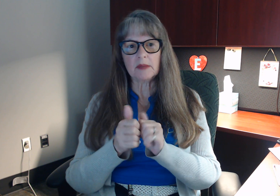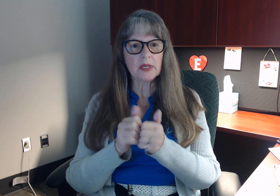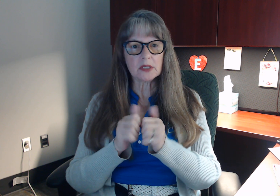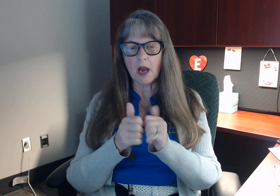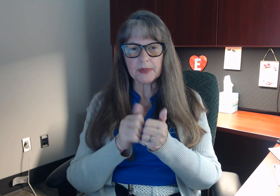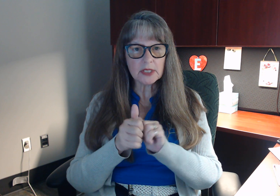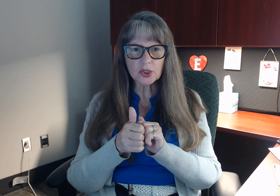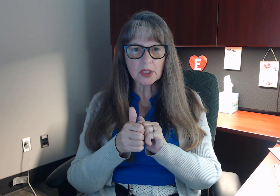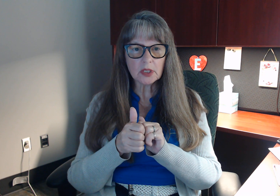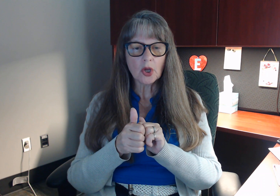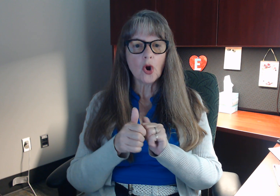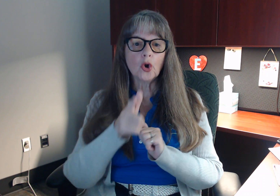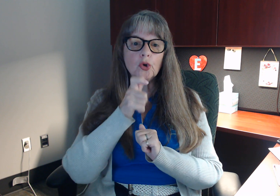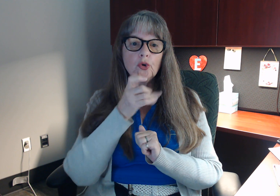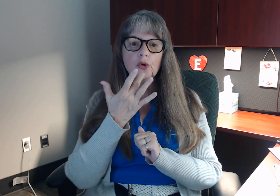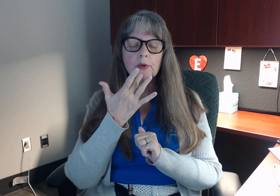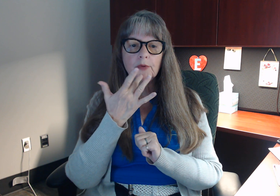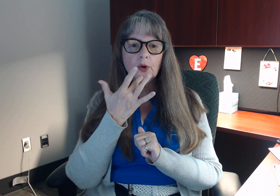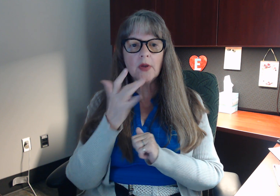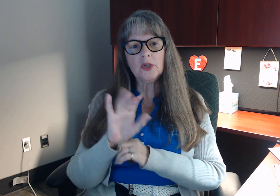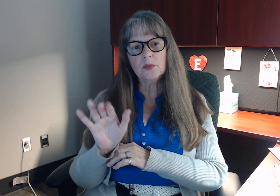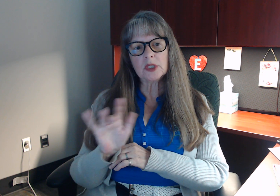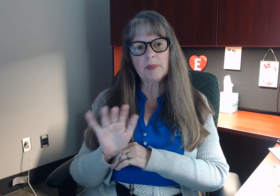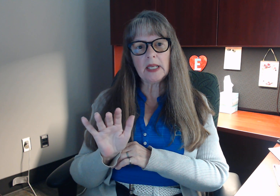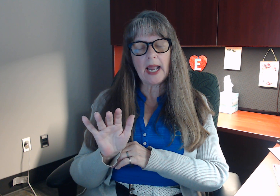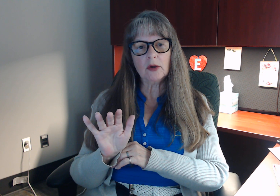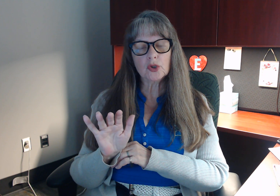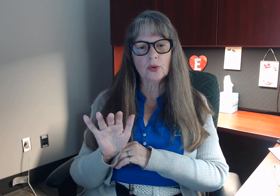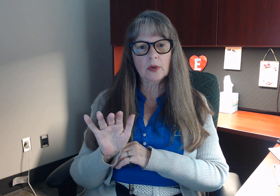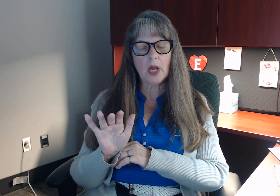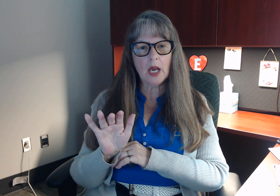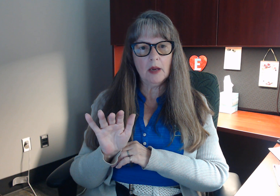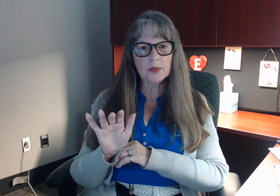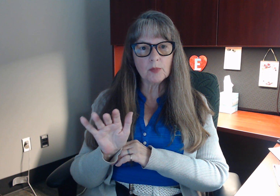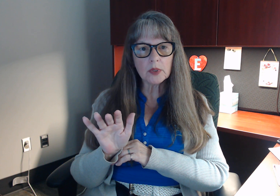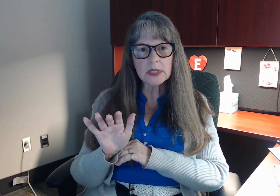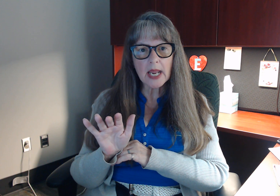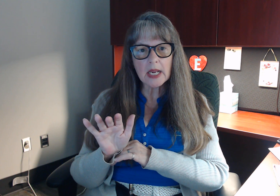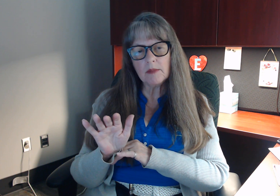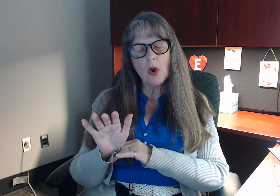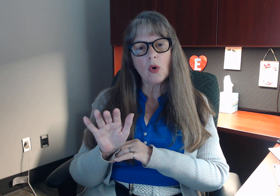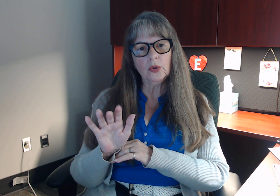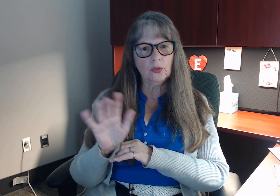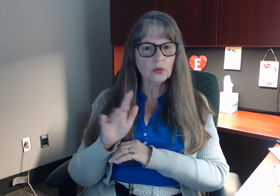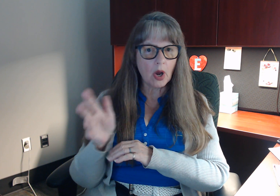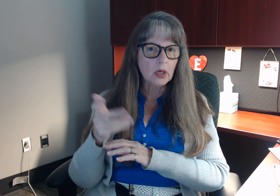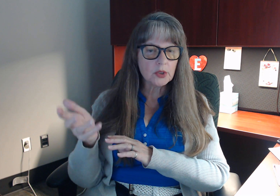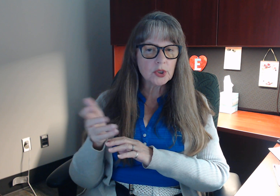as competition, or who do you prefer, and you would spell out your sports name, or your college,